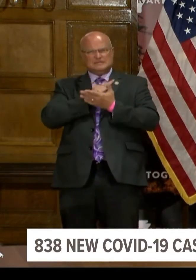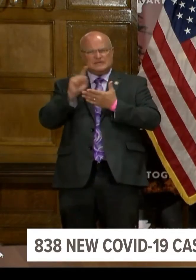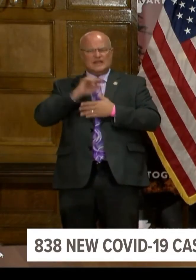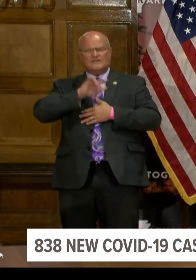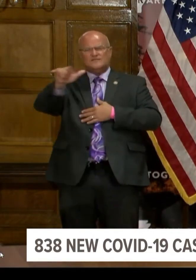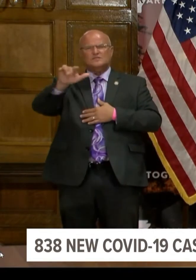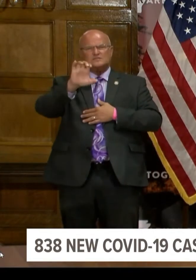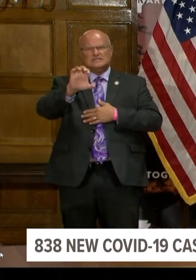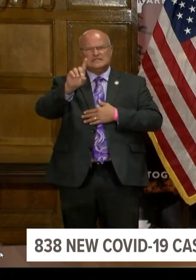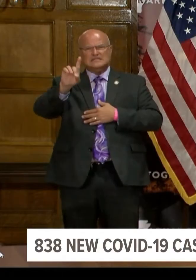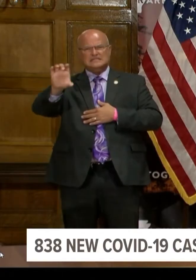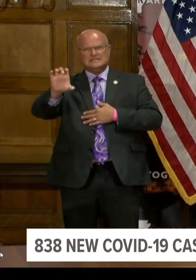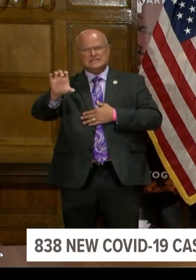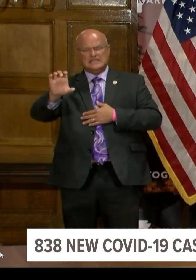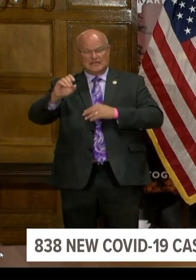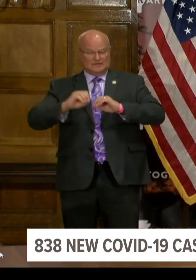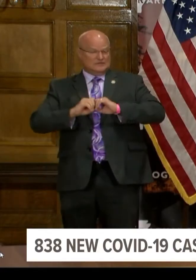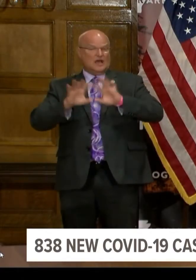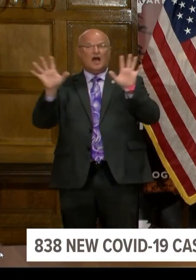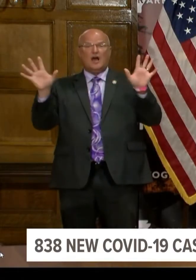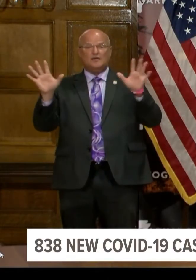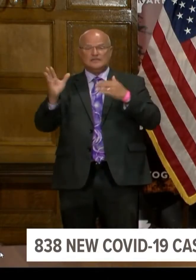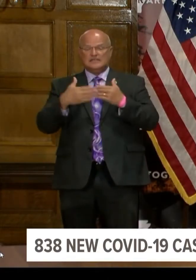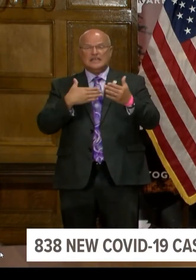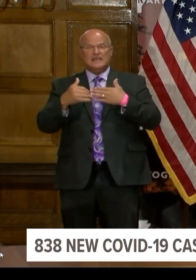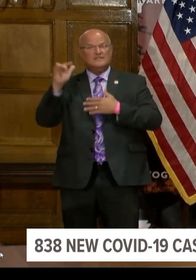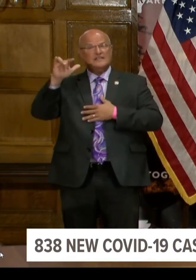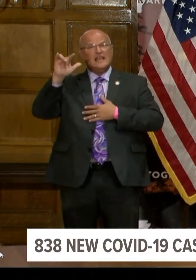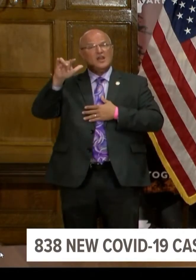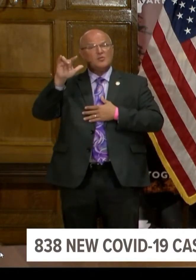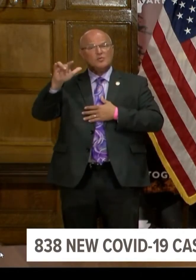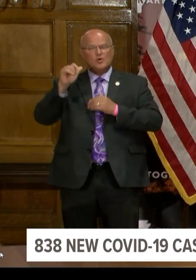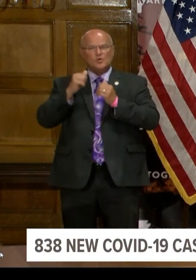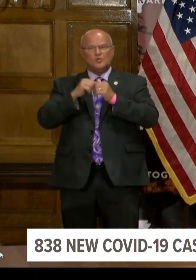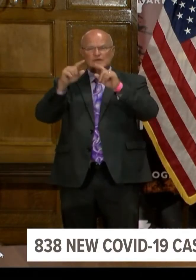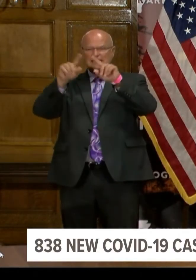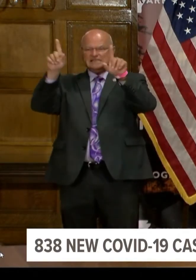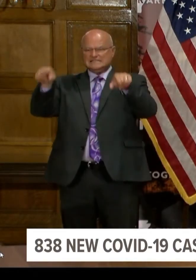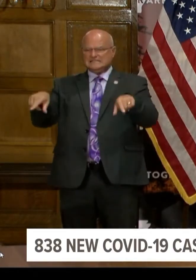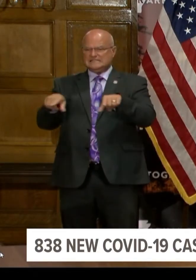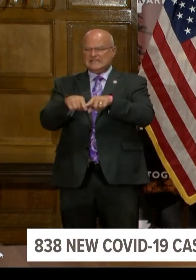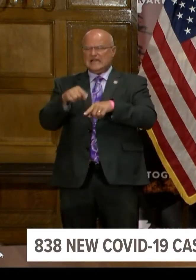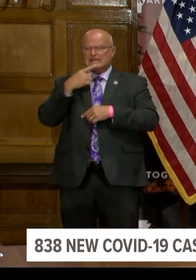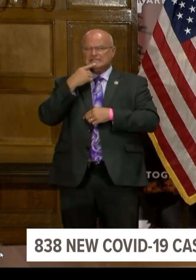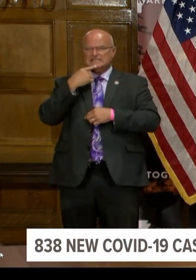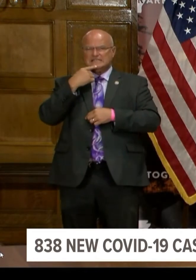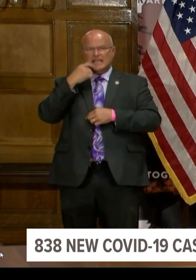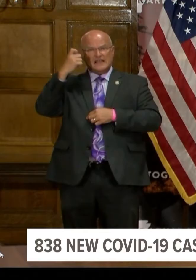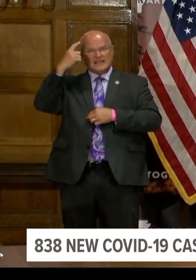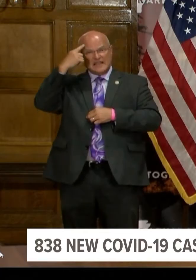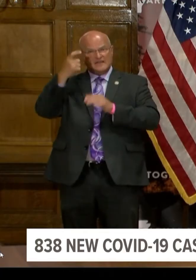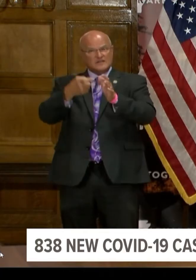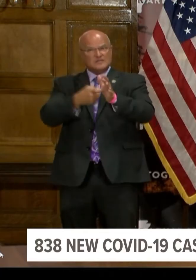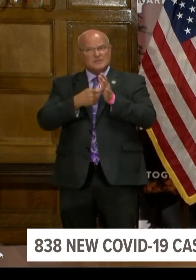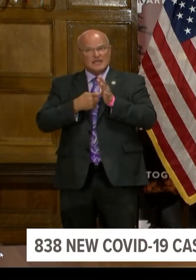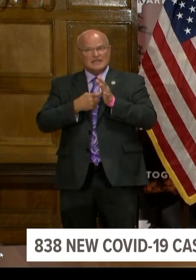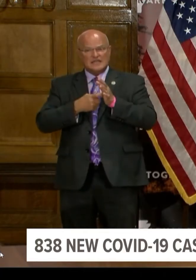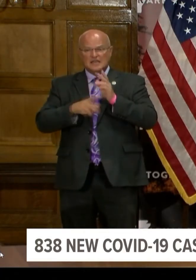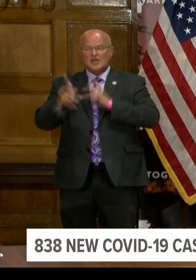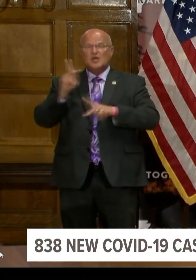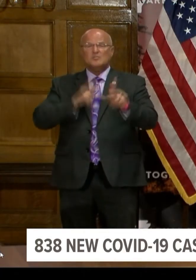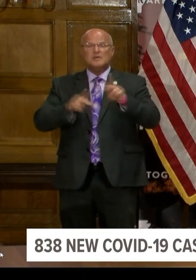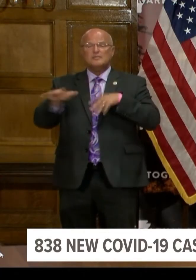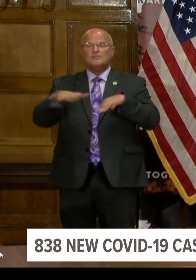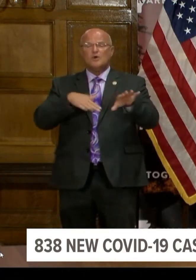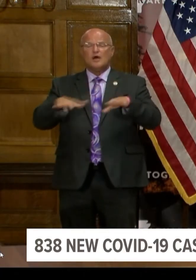and it was obvious that even in the airport, even with signs that mentioned the governor's mandate, individuals were